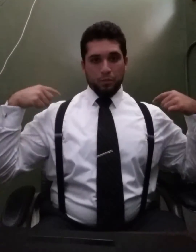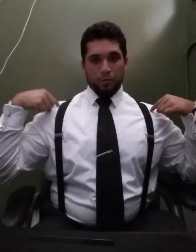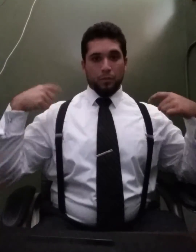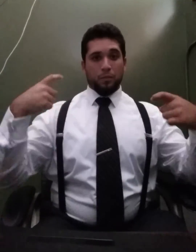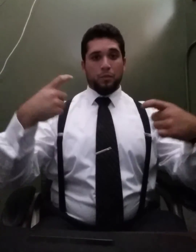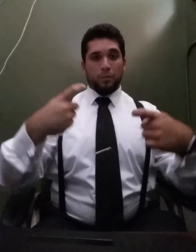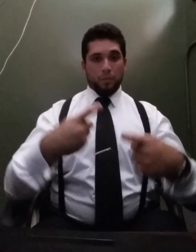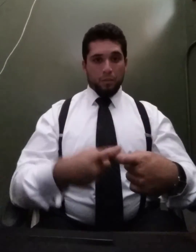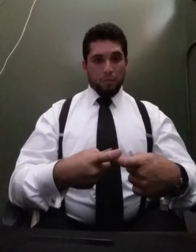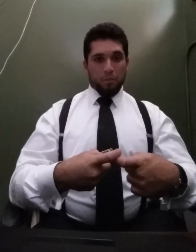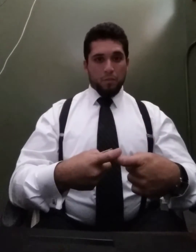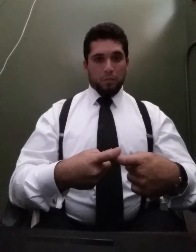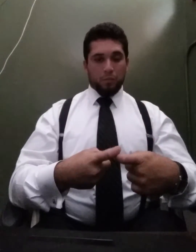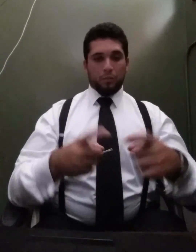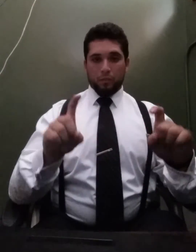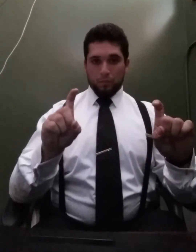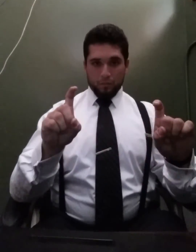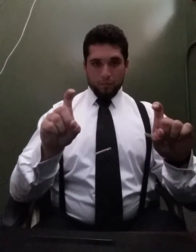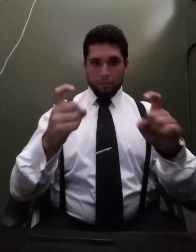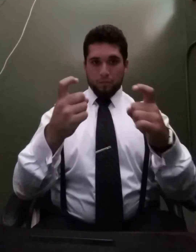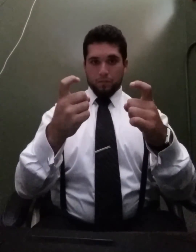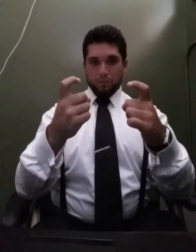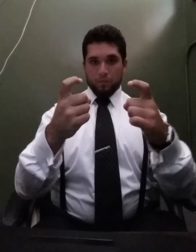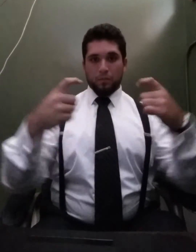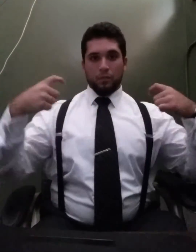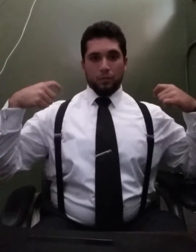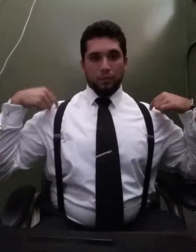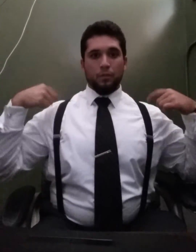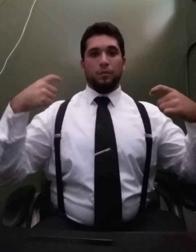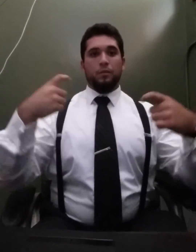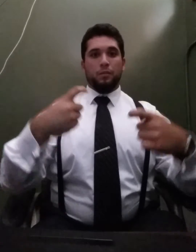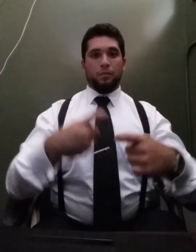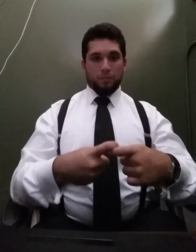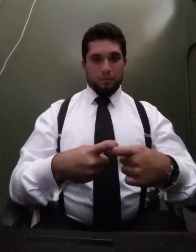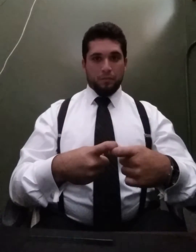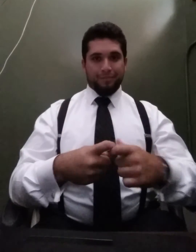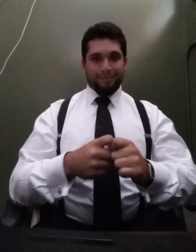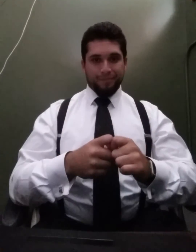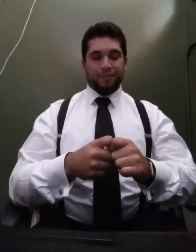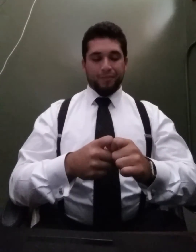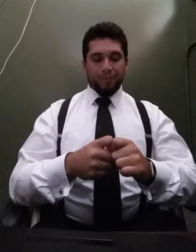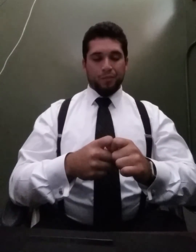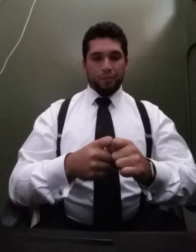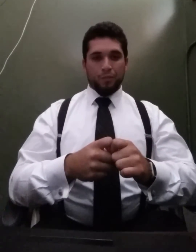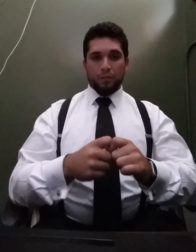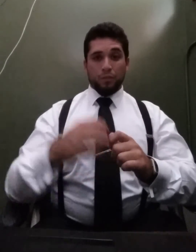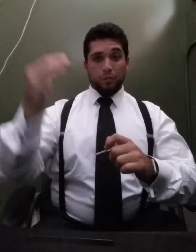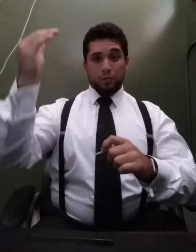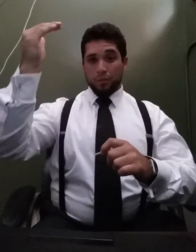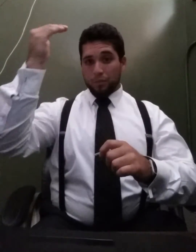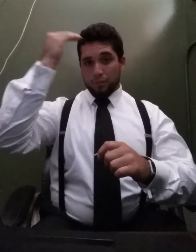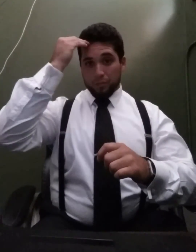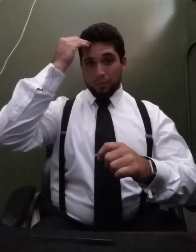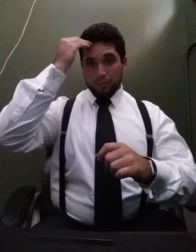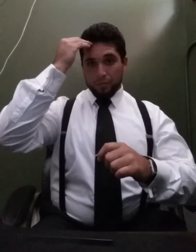attention rather than trying to feverishly, talking to you, Alicia, copy down every single little letter that's up there. Okay? So,